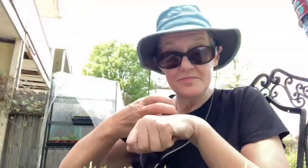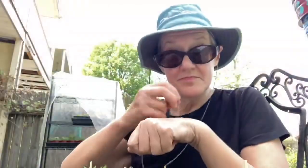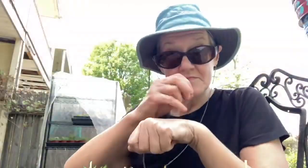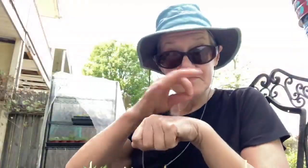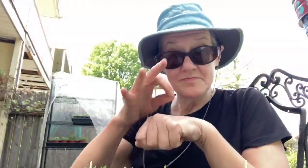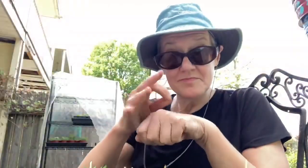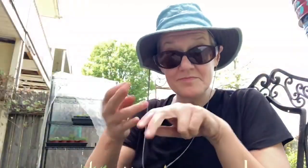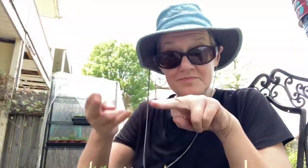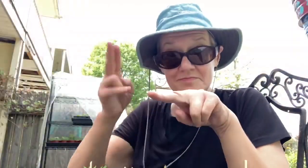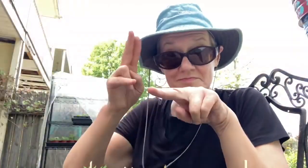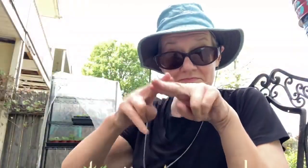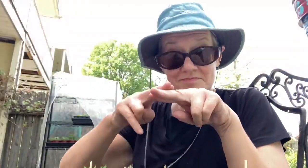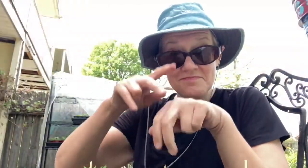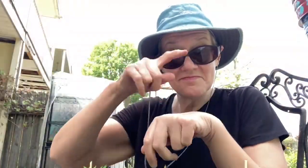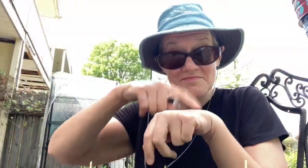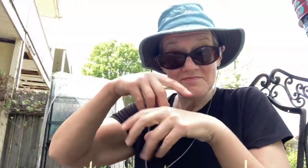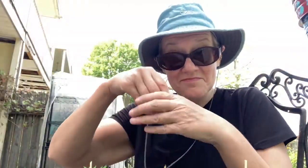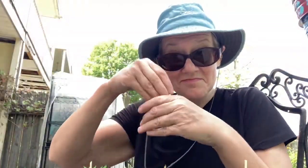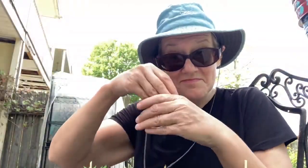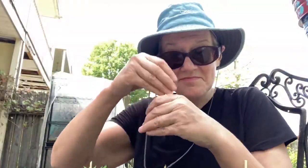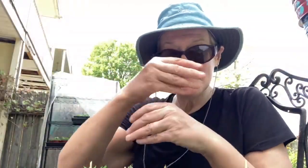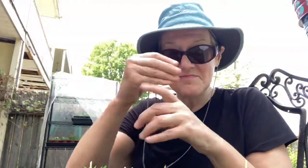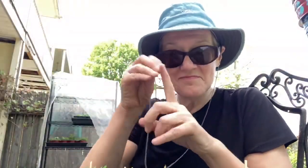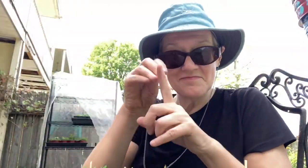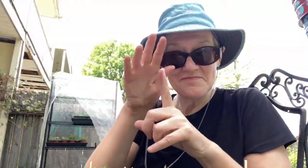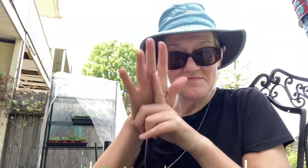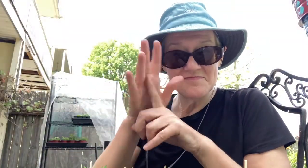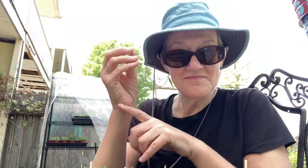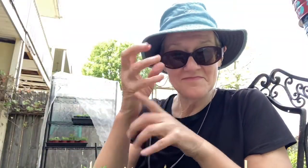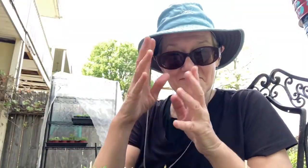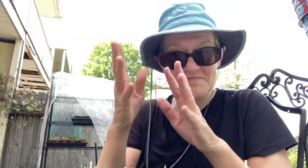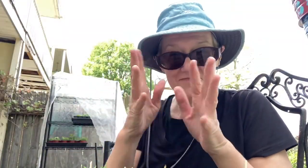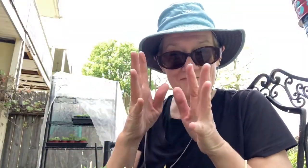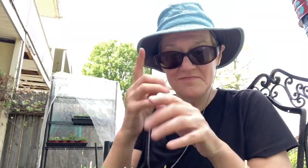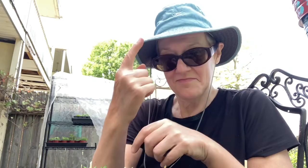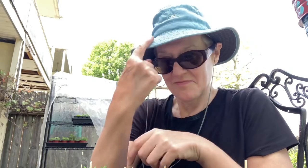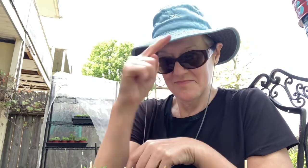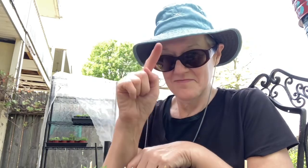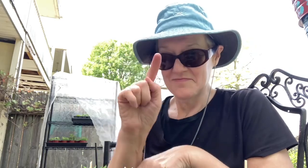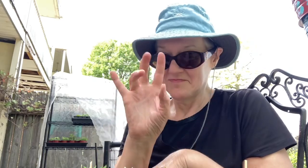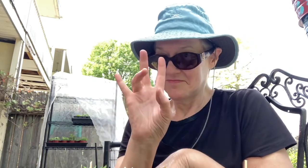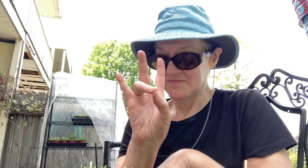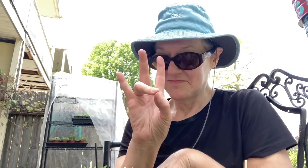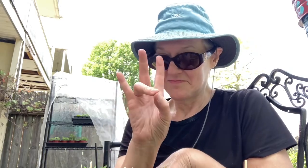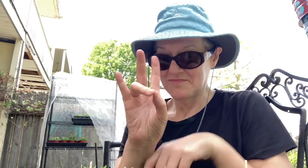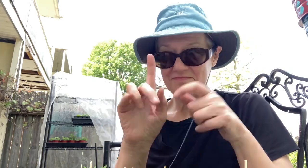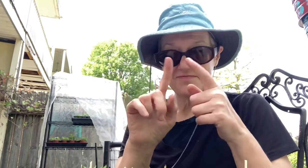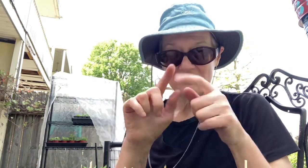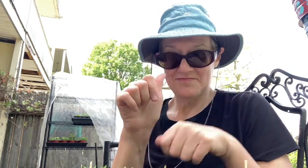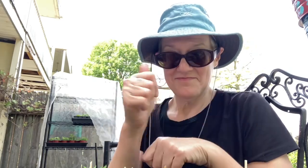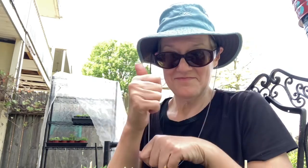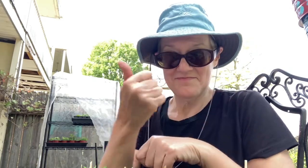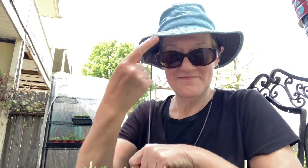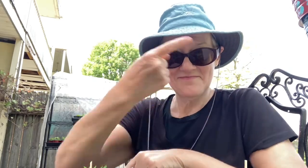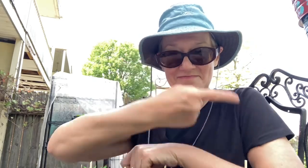So these are going to harden off, increasing the time outside and exposure to the weather 7 to